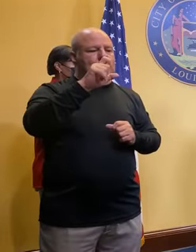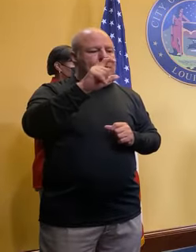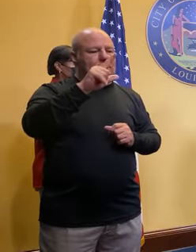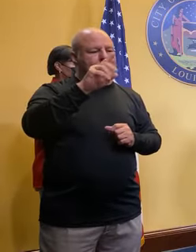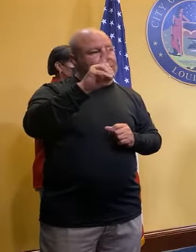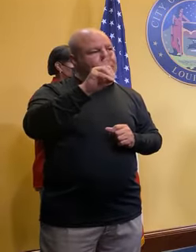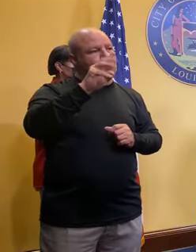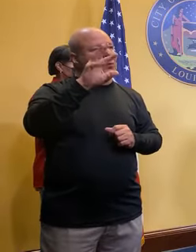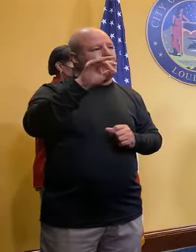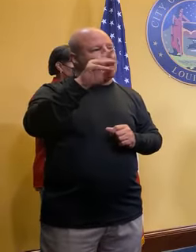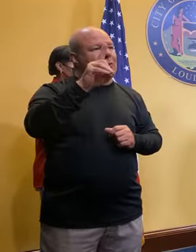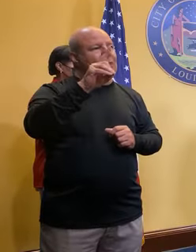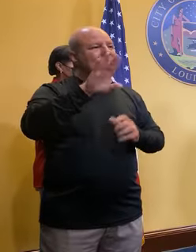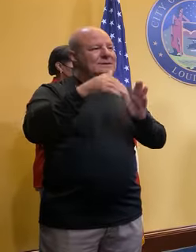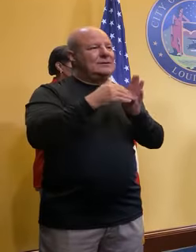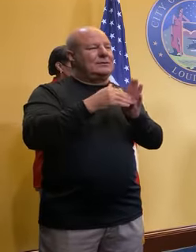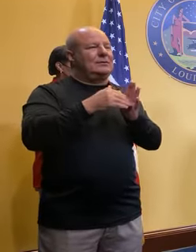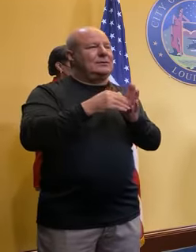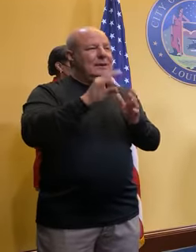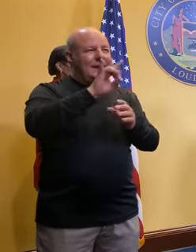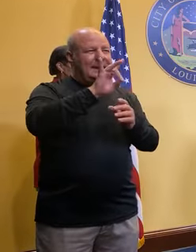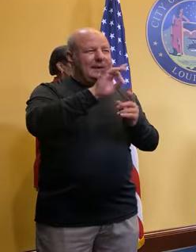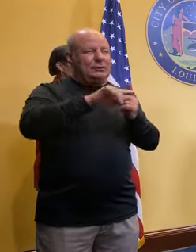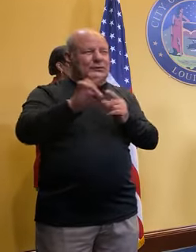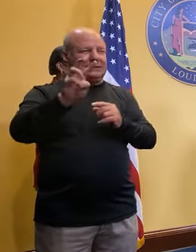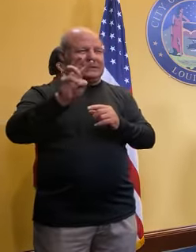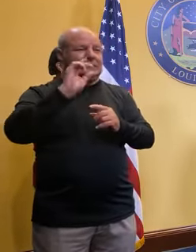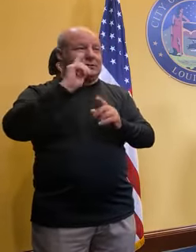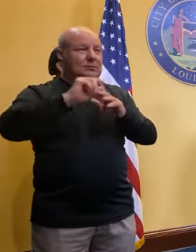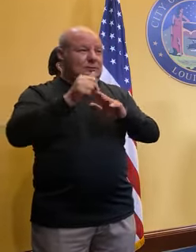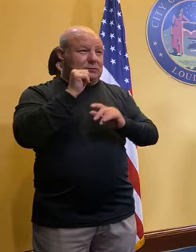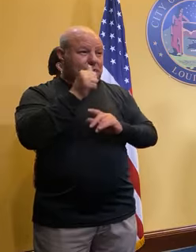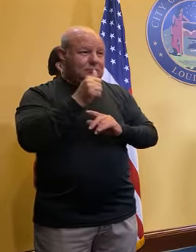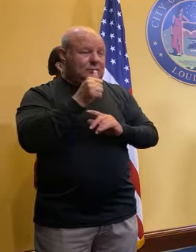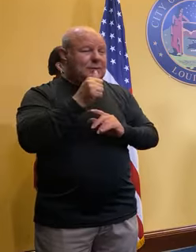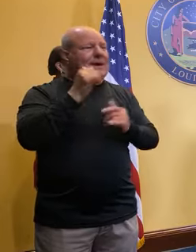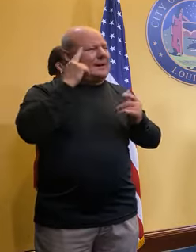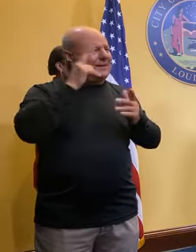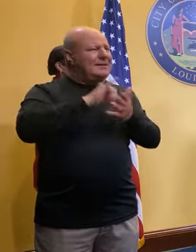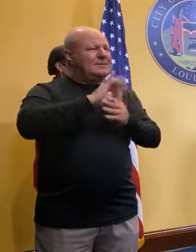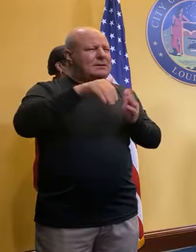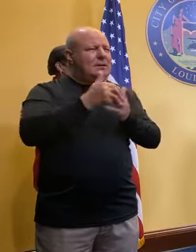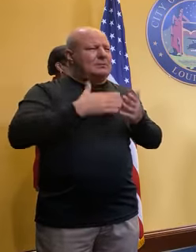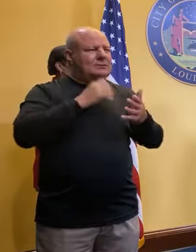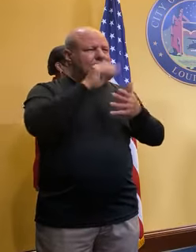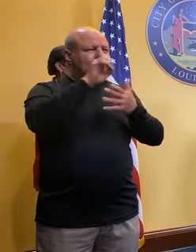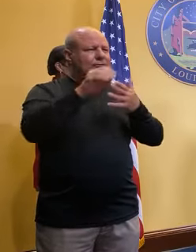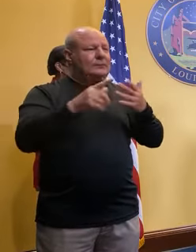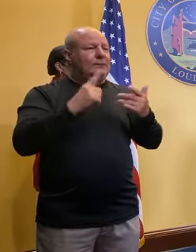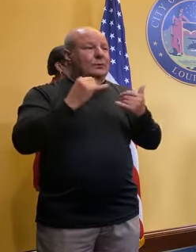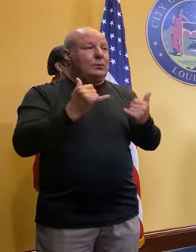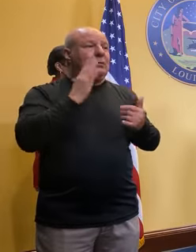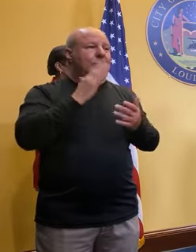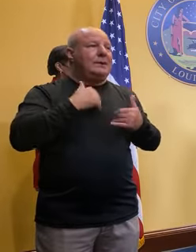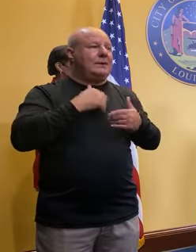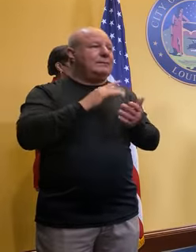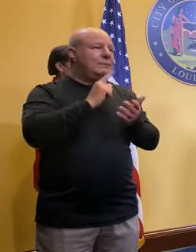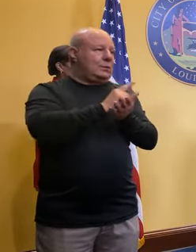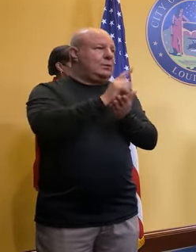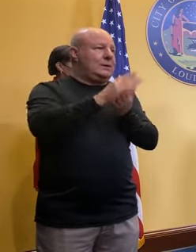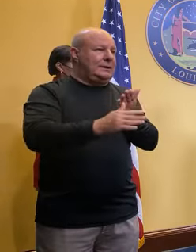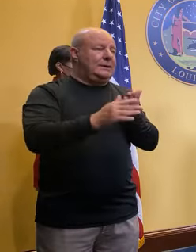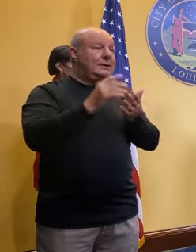tomorrow. I think that's about all that I have right now. We will be here throughout the weekend continuing with, again,